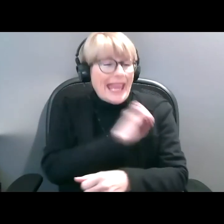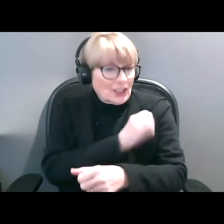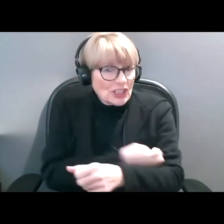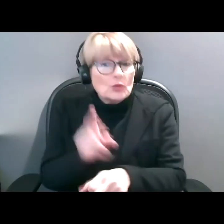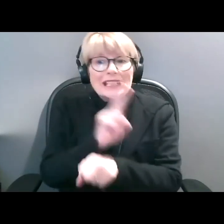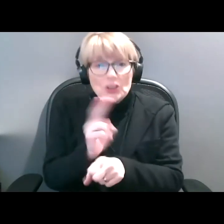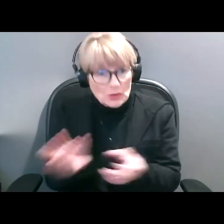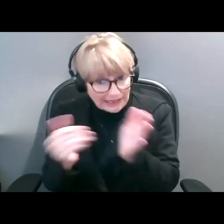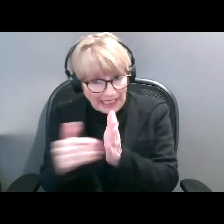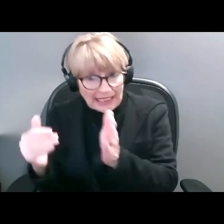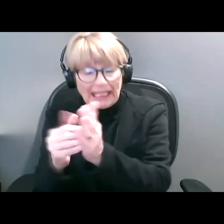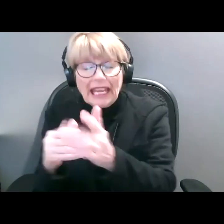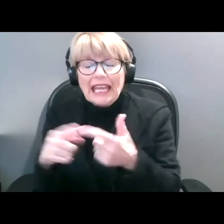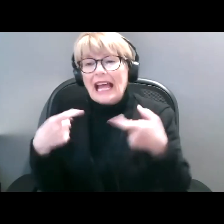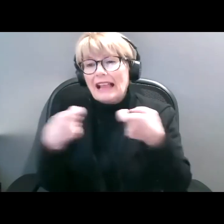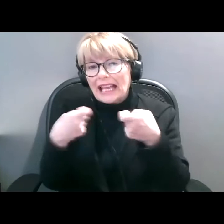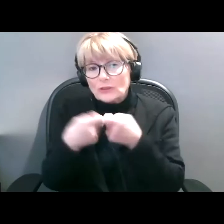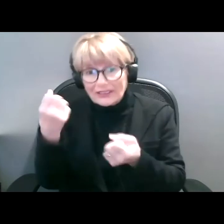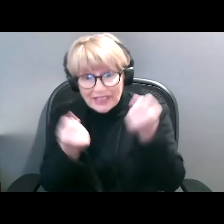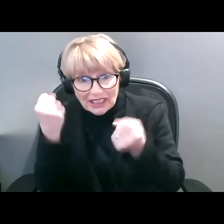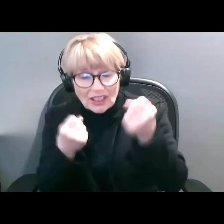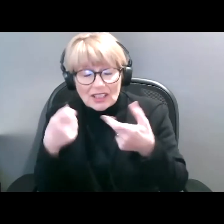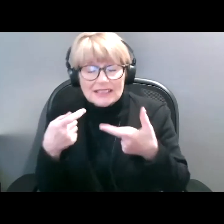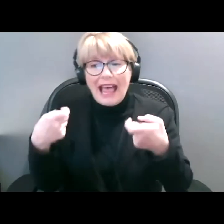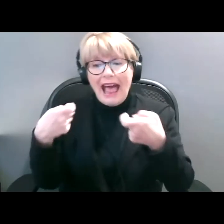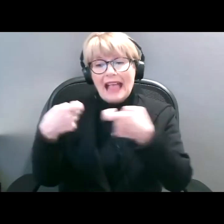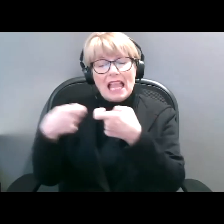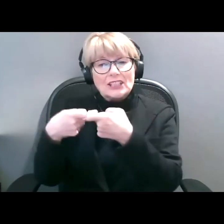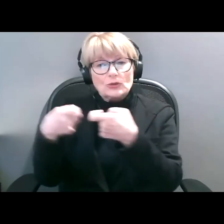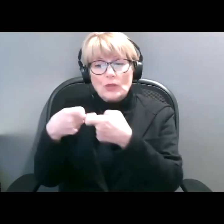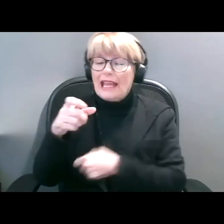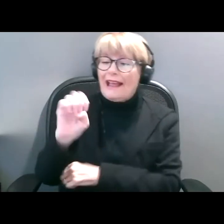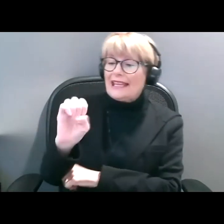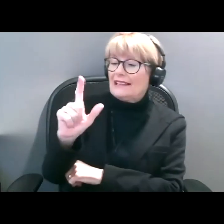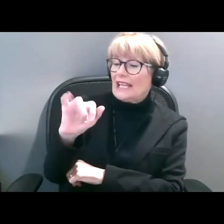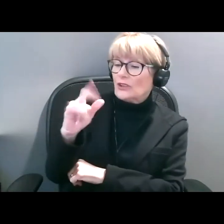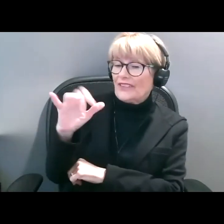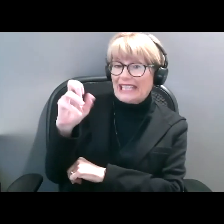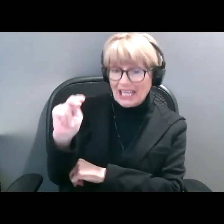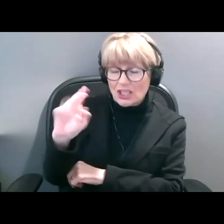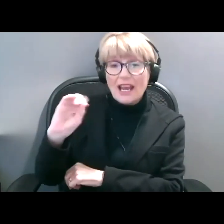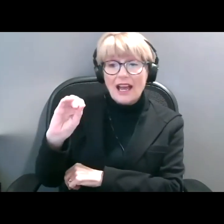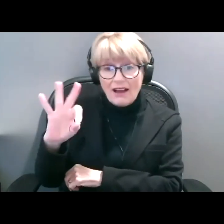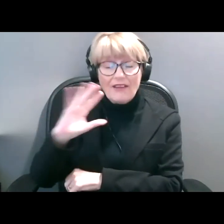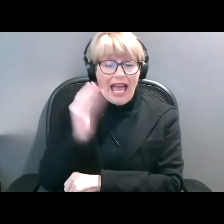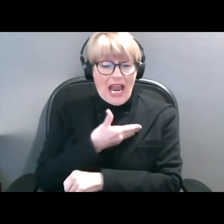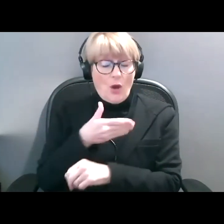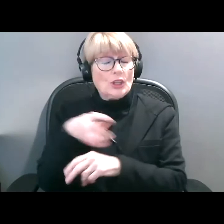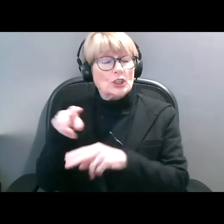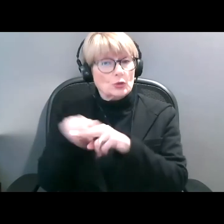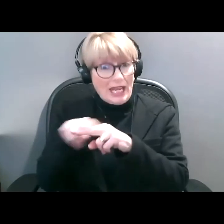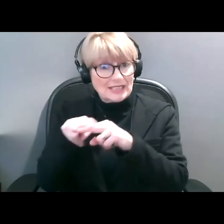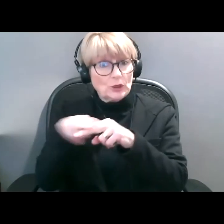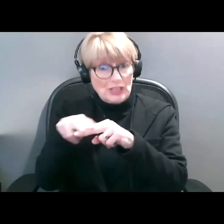efficiency, electric vehicles, electrification of our transportation networks,